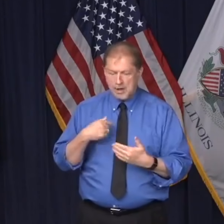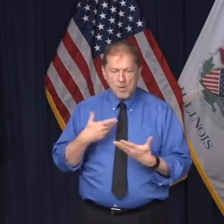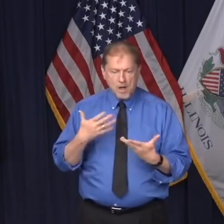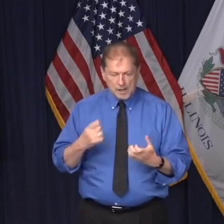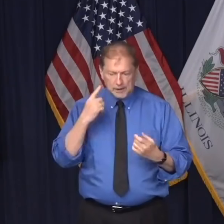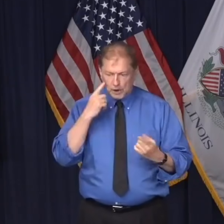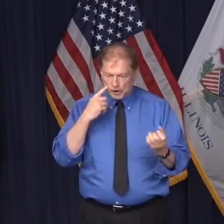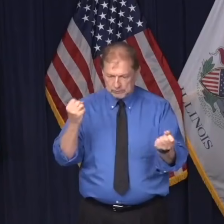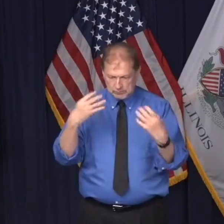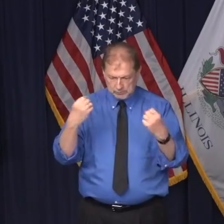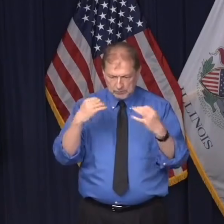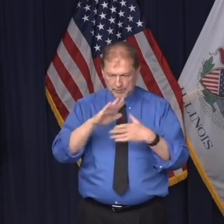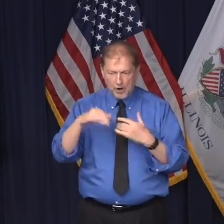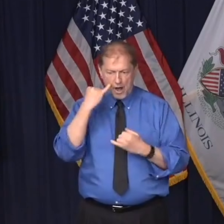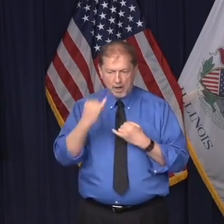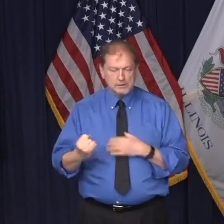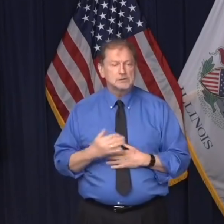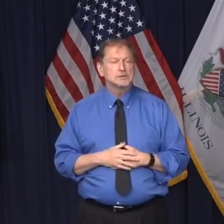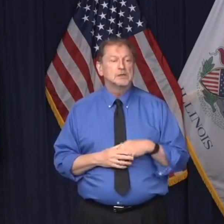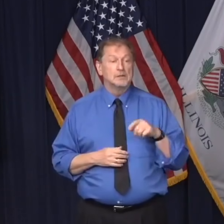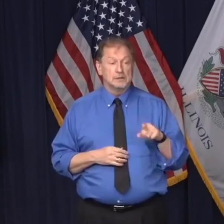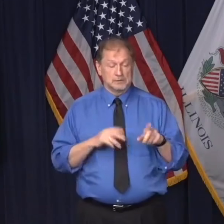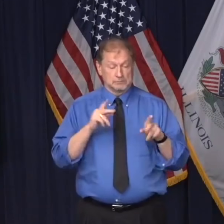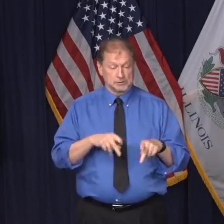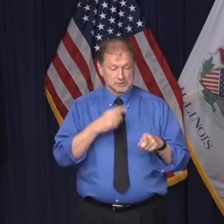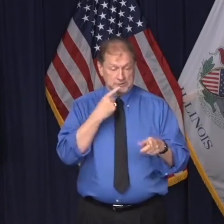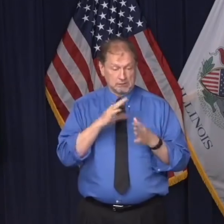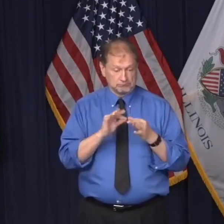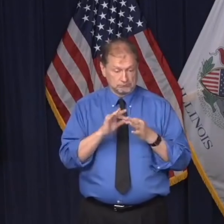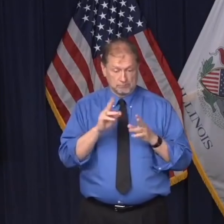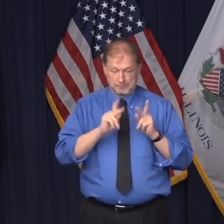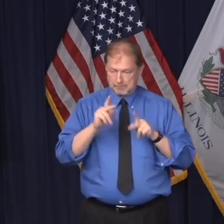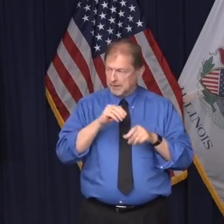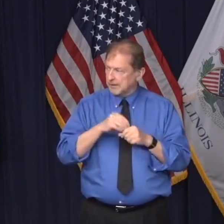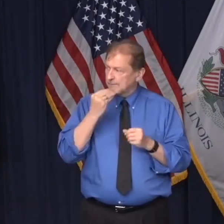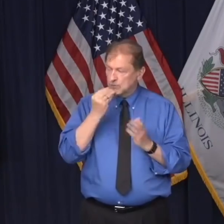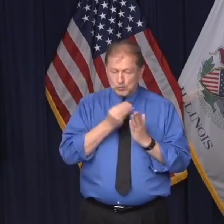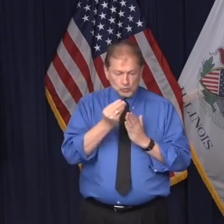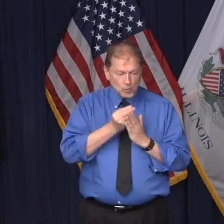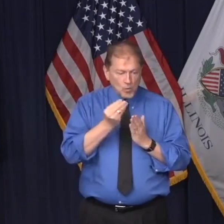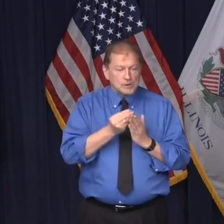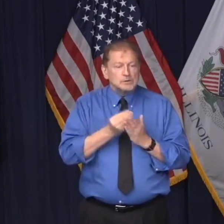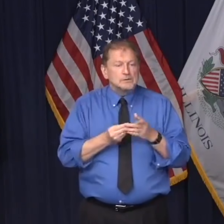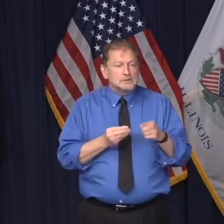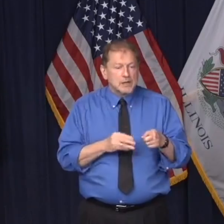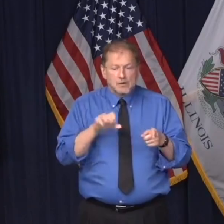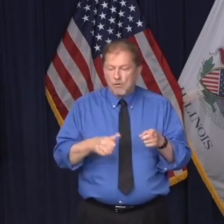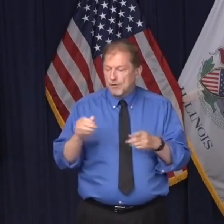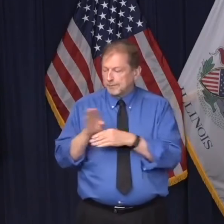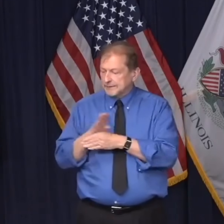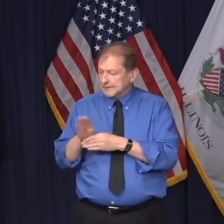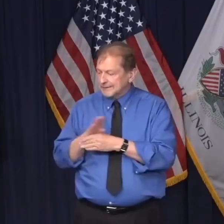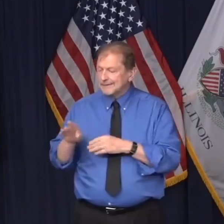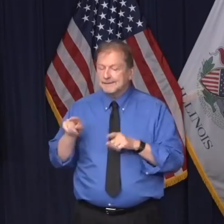one point, who suggested that people in grocery stores and in essential businesses needed to